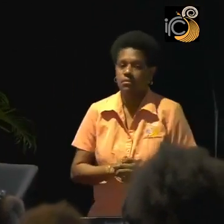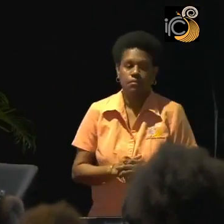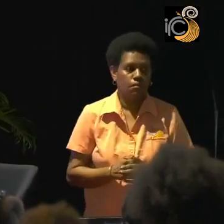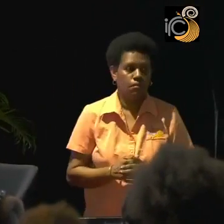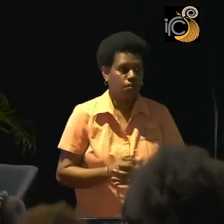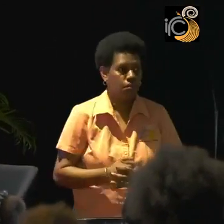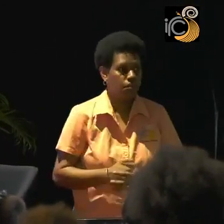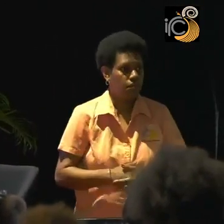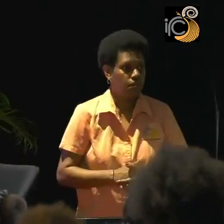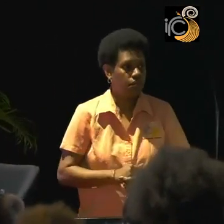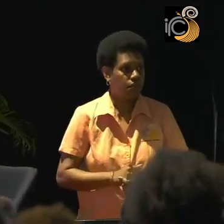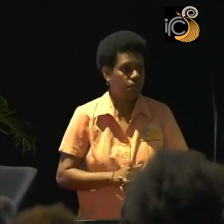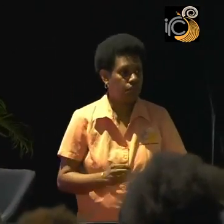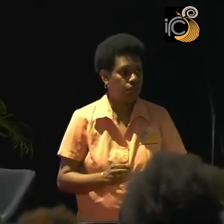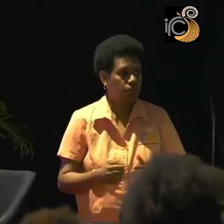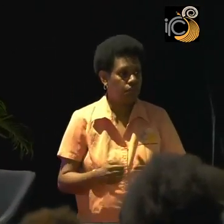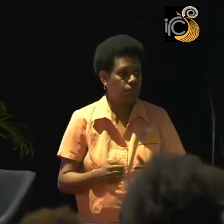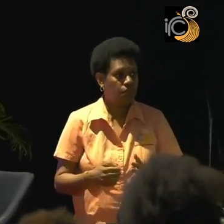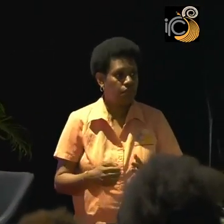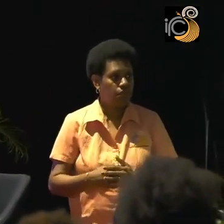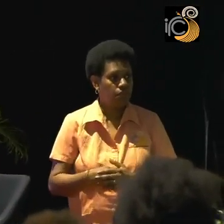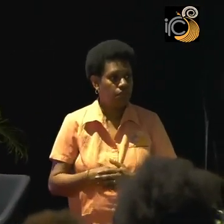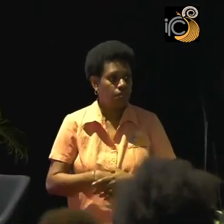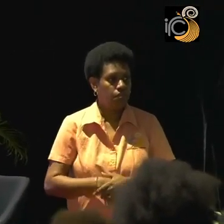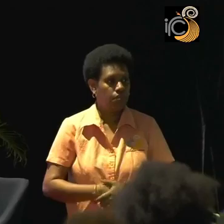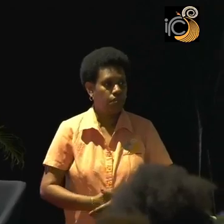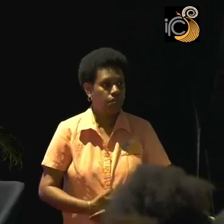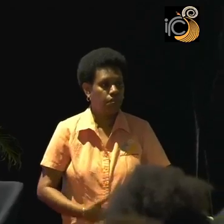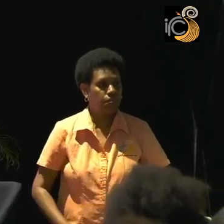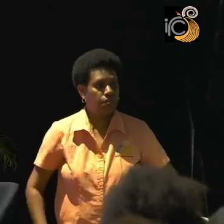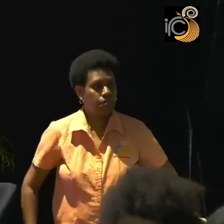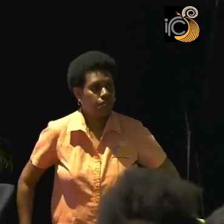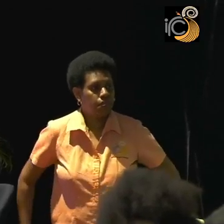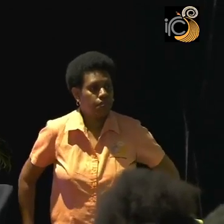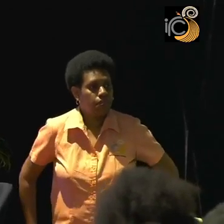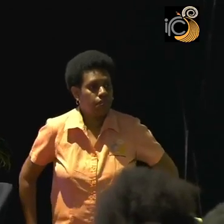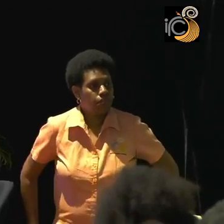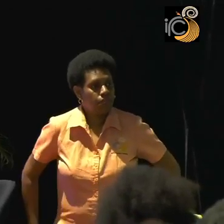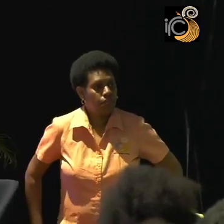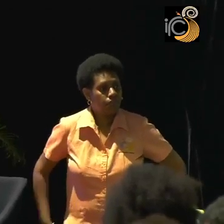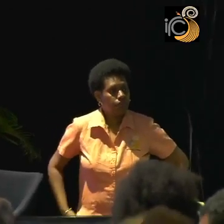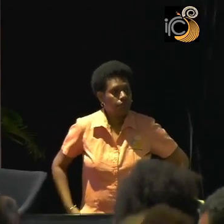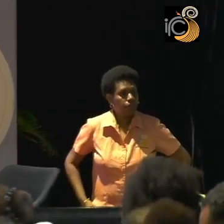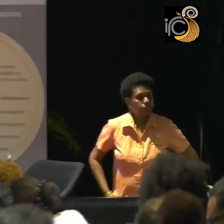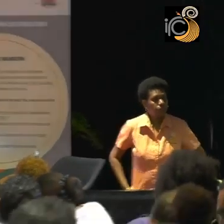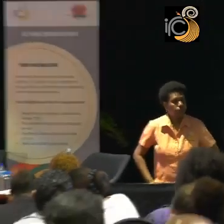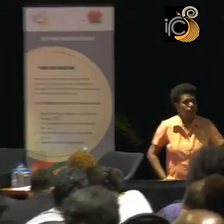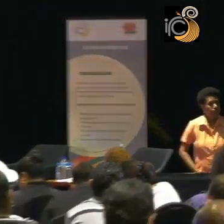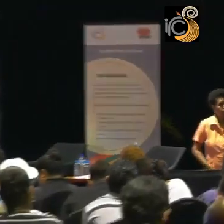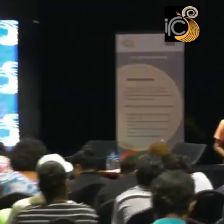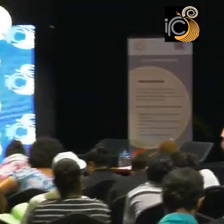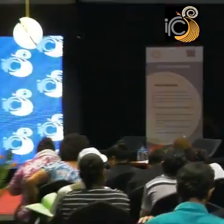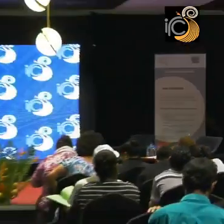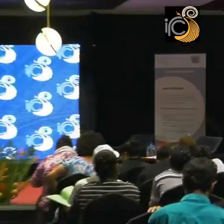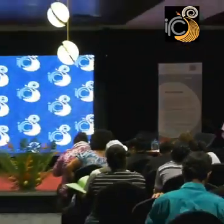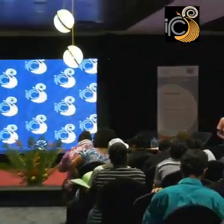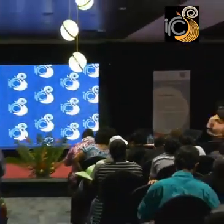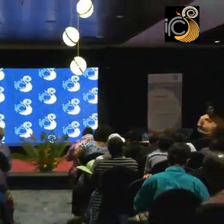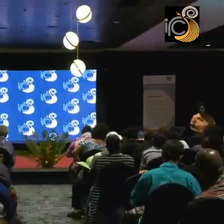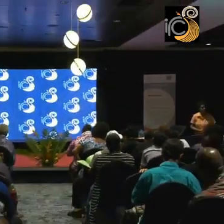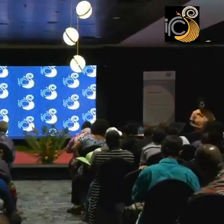You may look him this la threshold blow all one all pay yes.